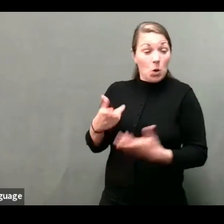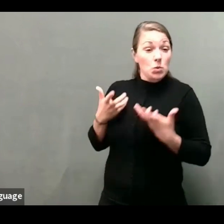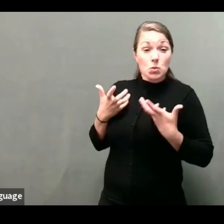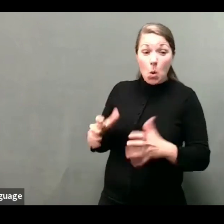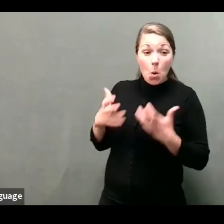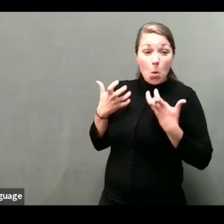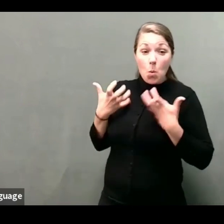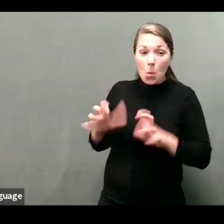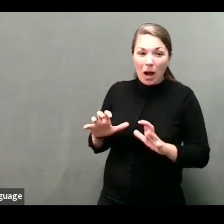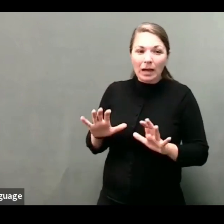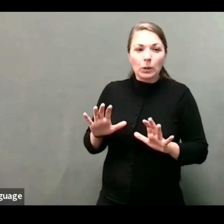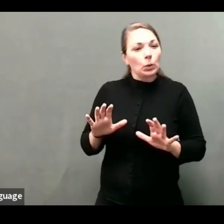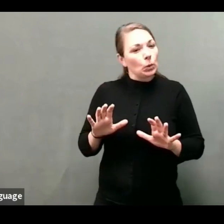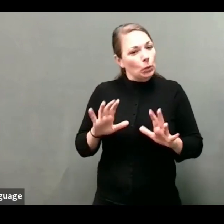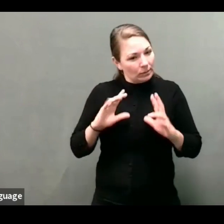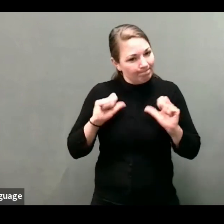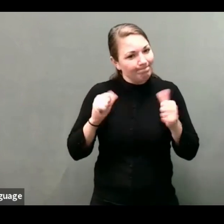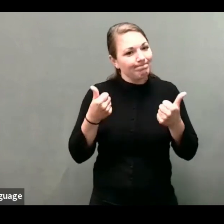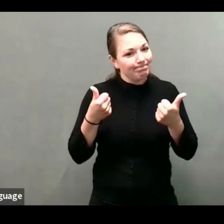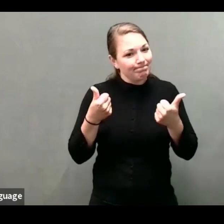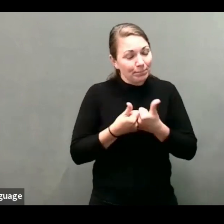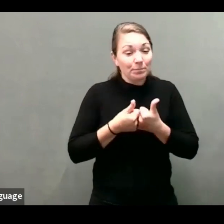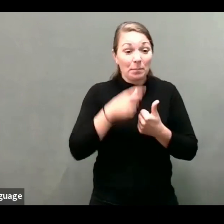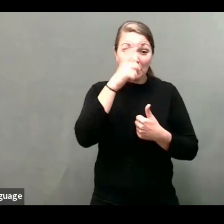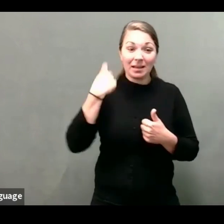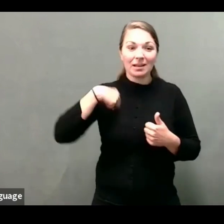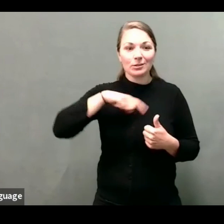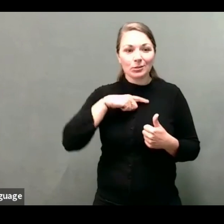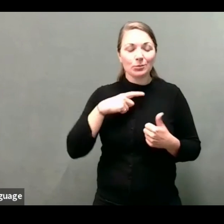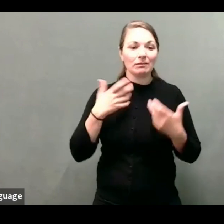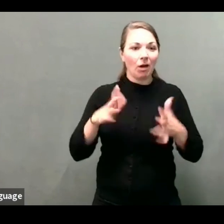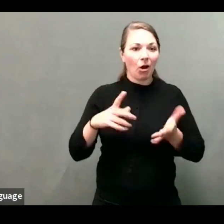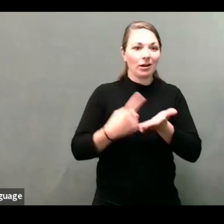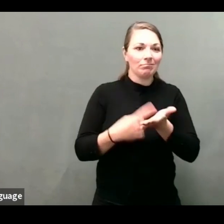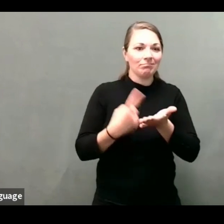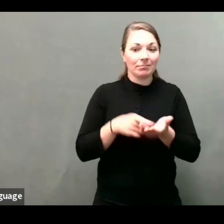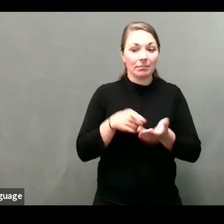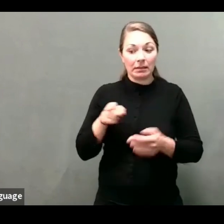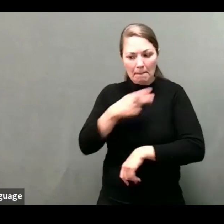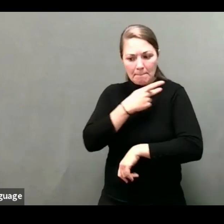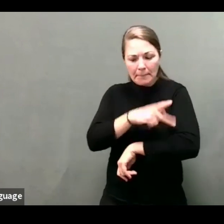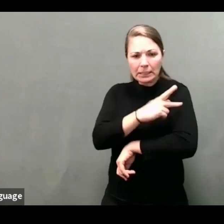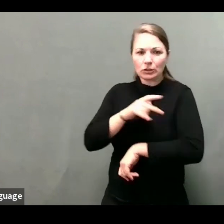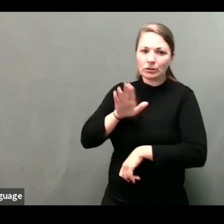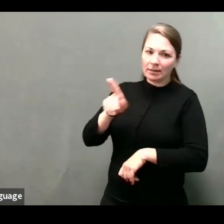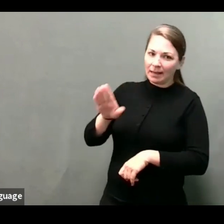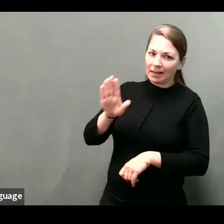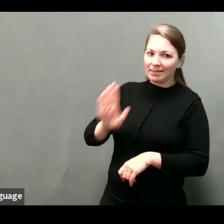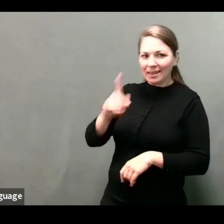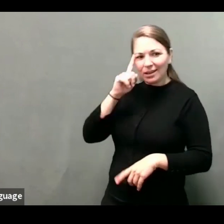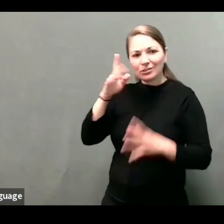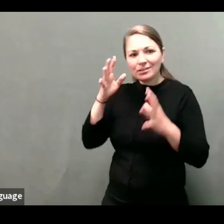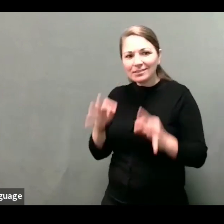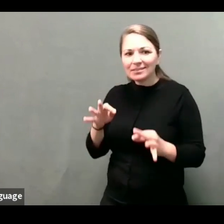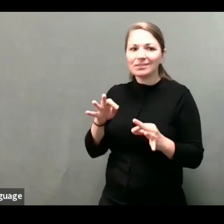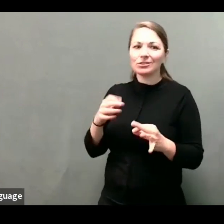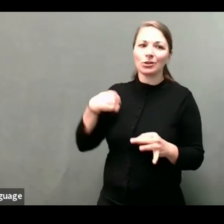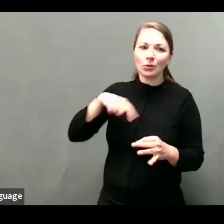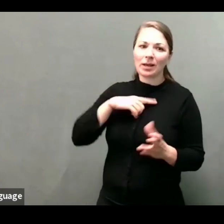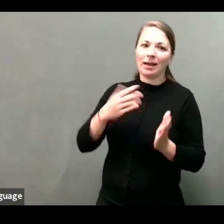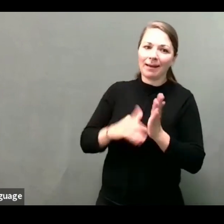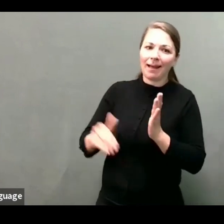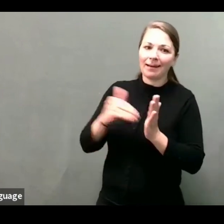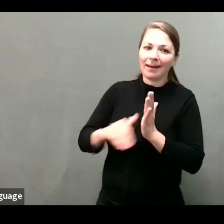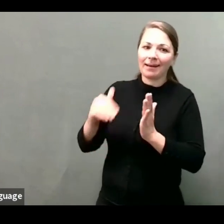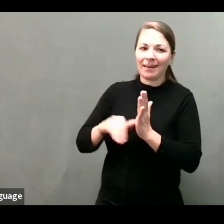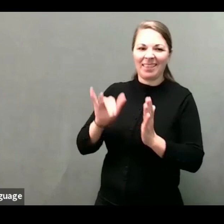tough because, as we know, we really want to prioritize what the patient wants. Patient choice is like our big theme.